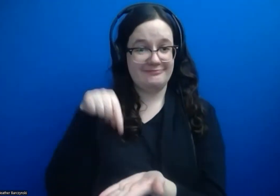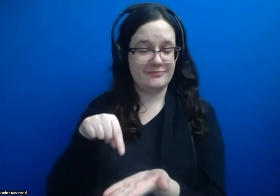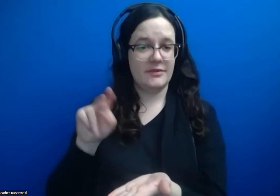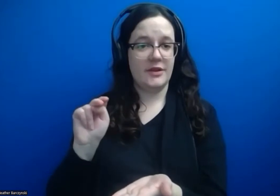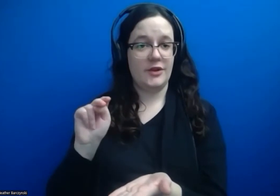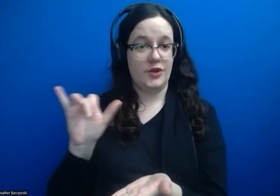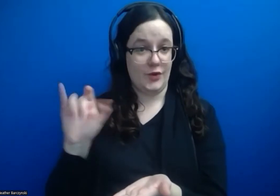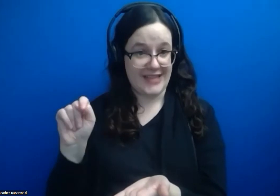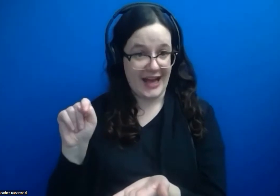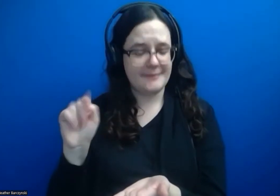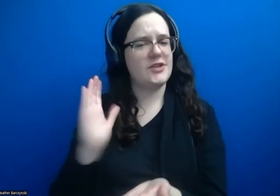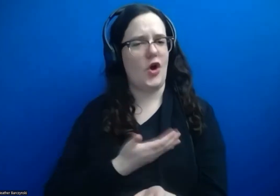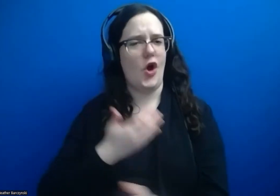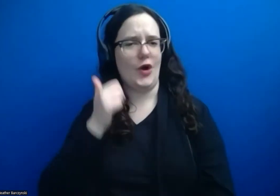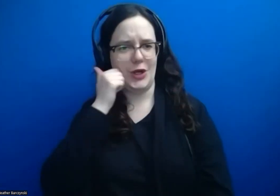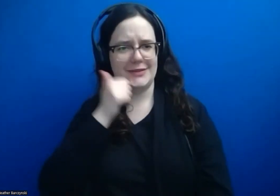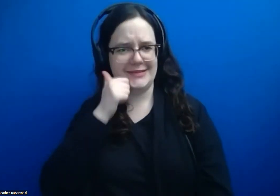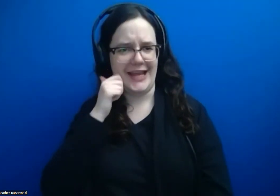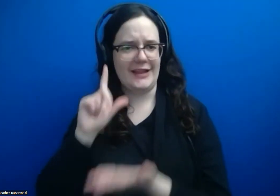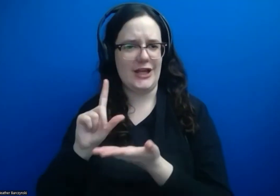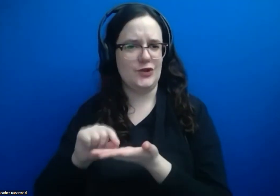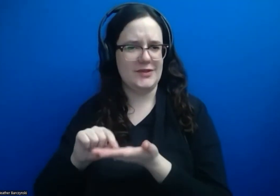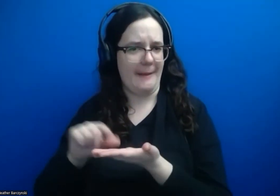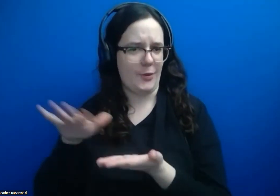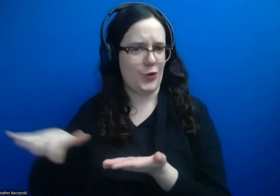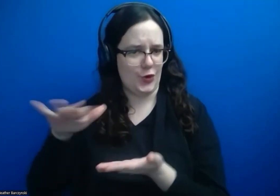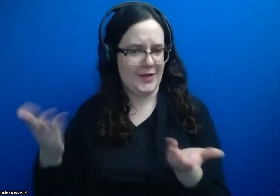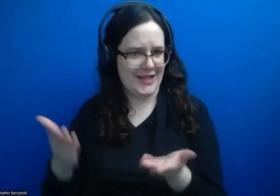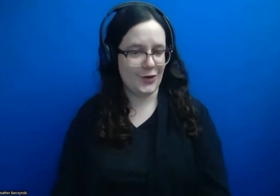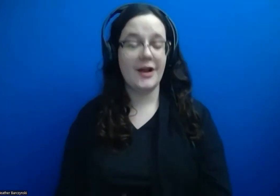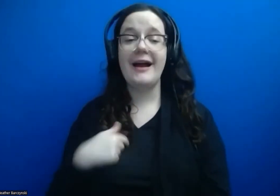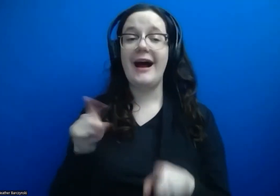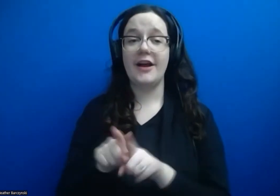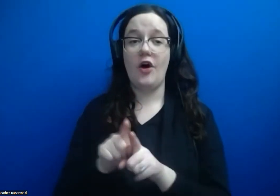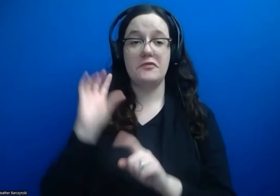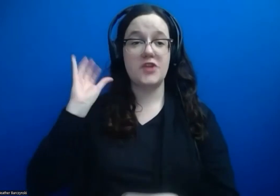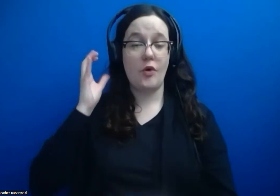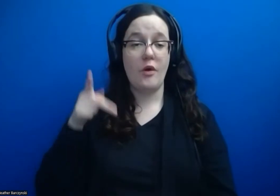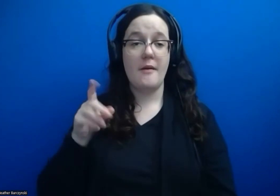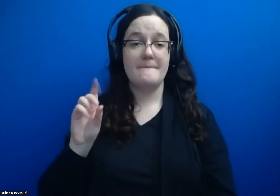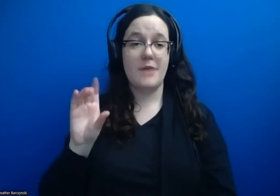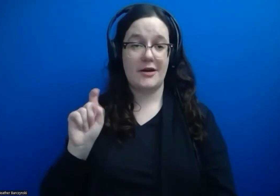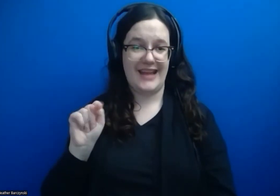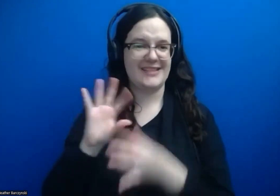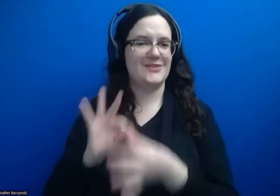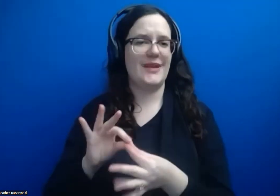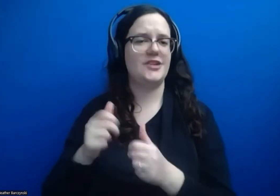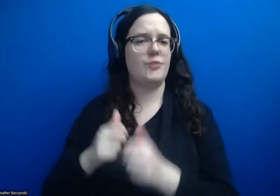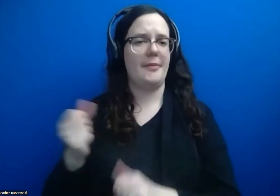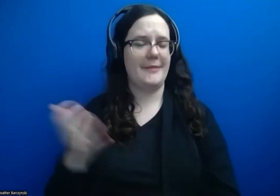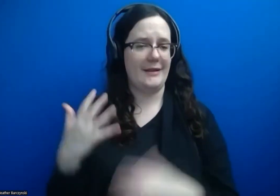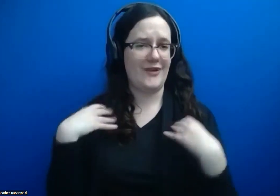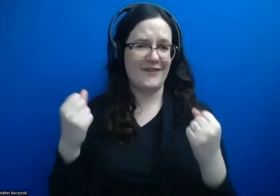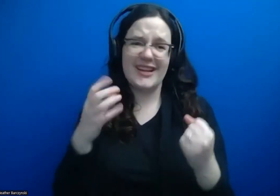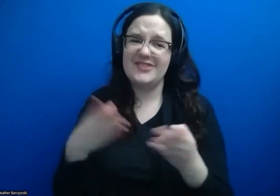Daily Gazette around here. And I also do a podcast on problem gambling recovery and just recovery from addiction in general,